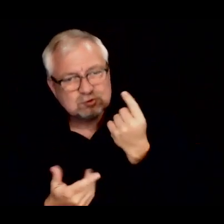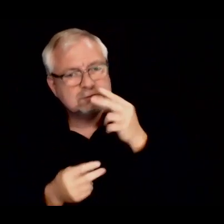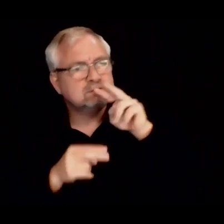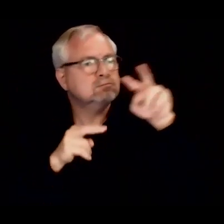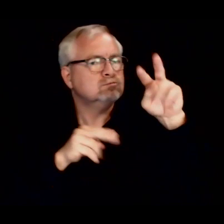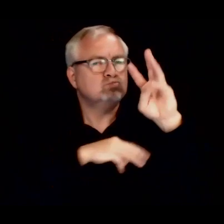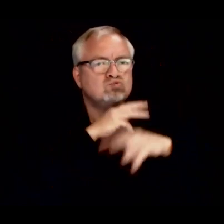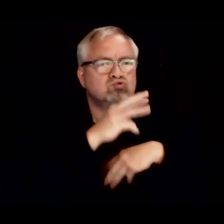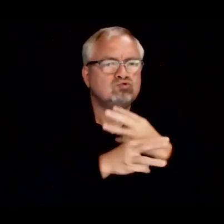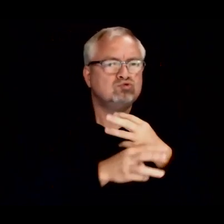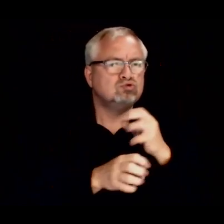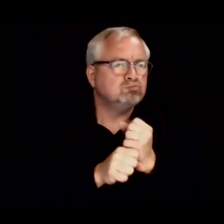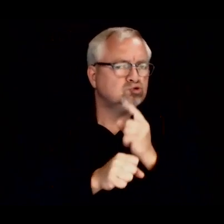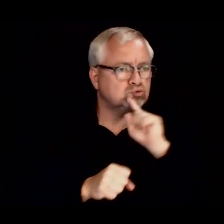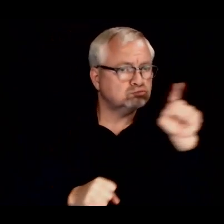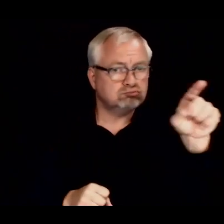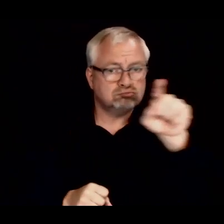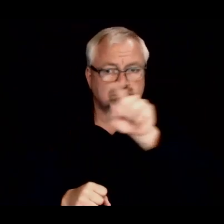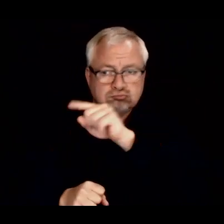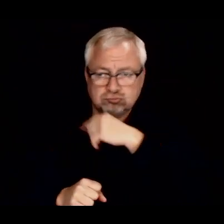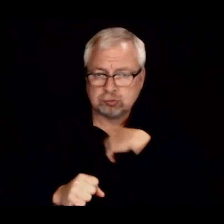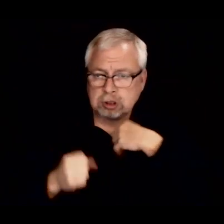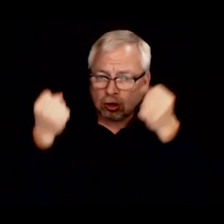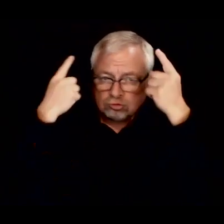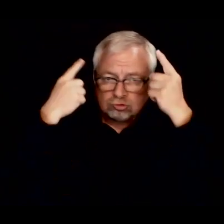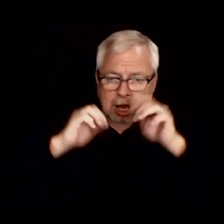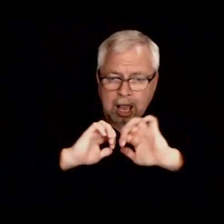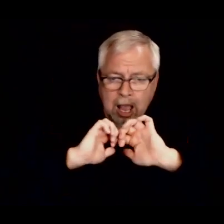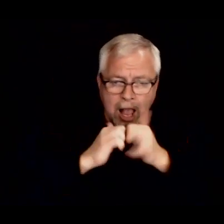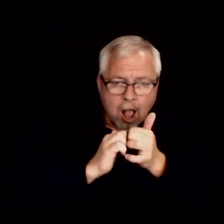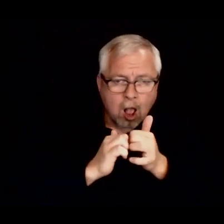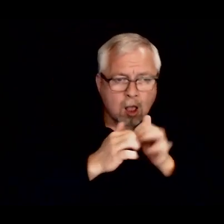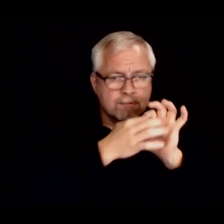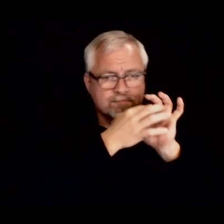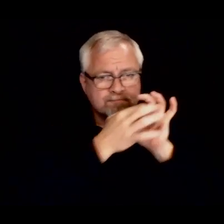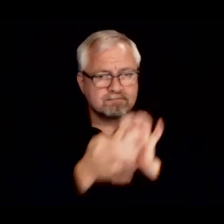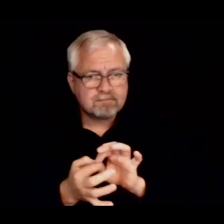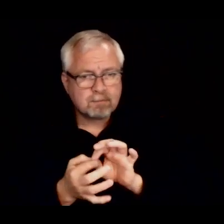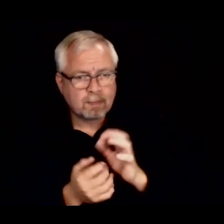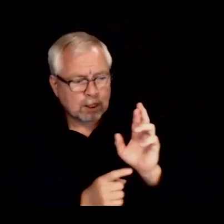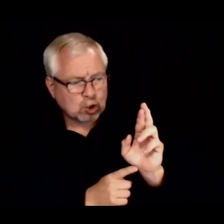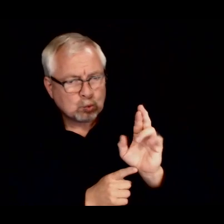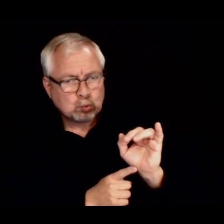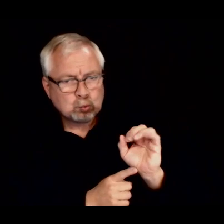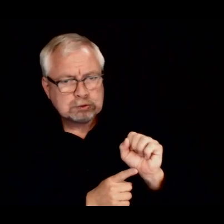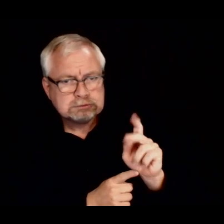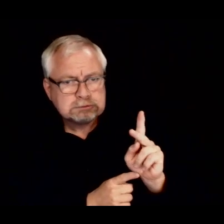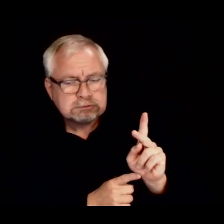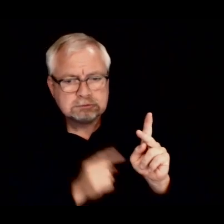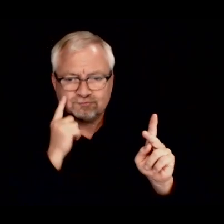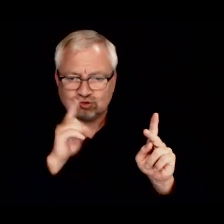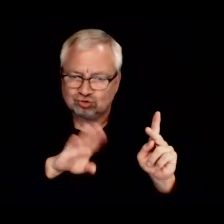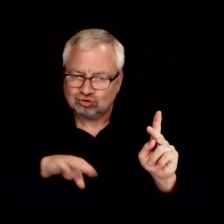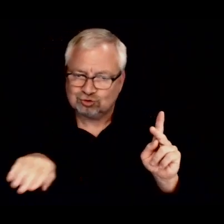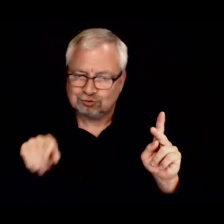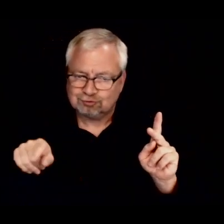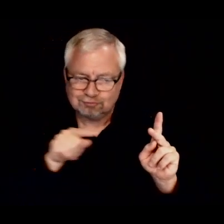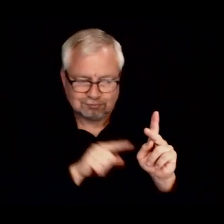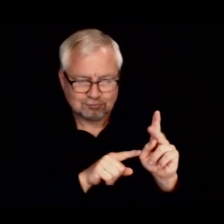a picture as we can of not only the risk to children of